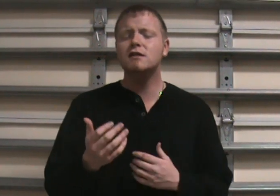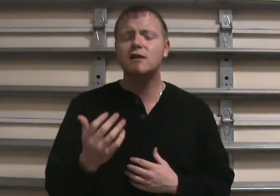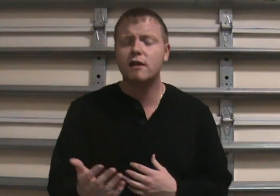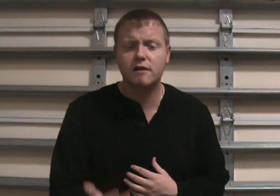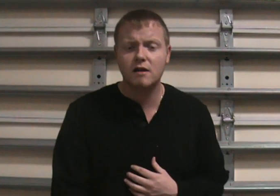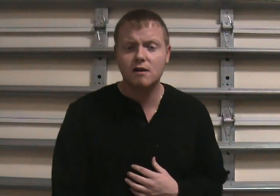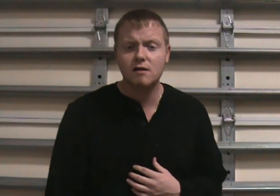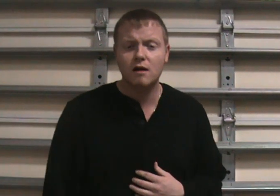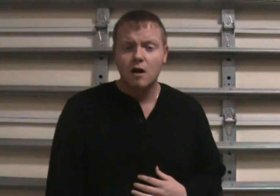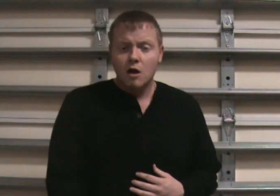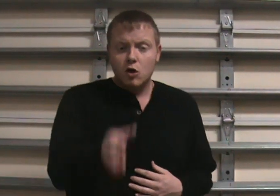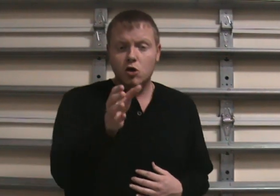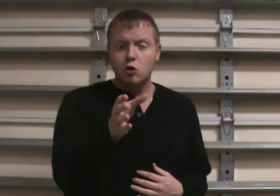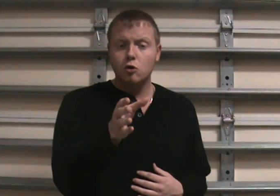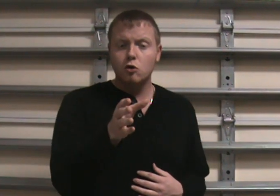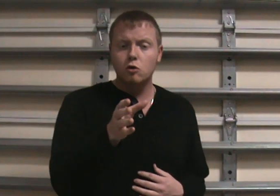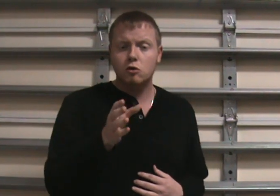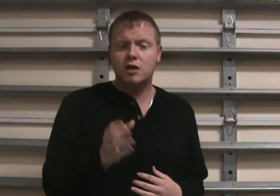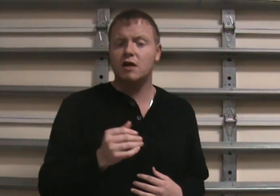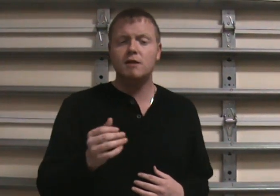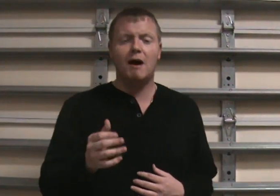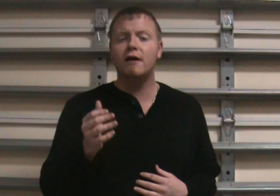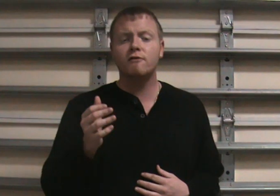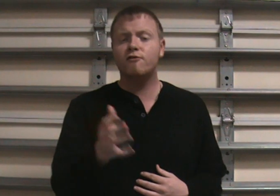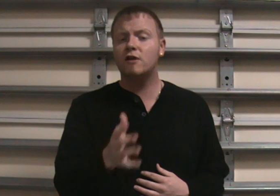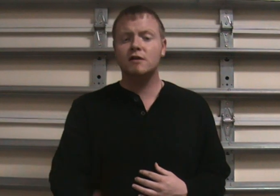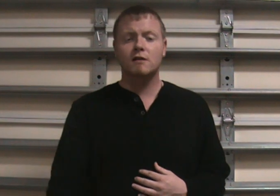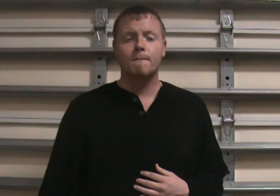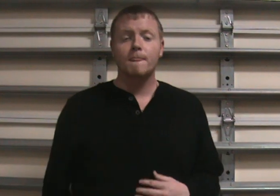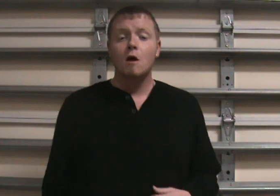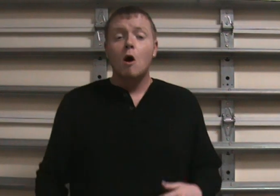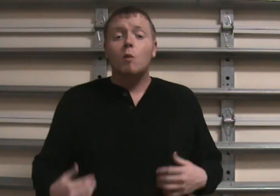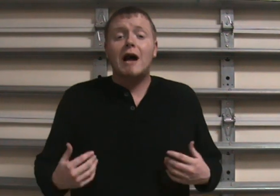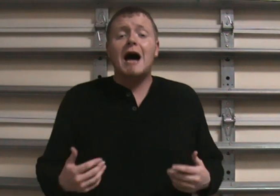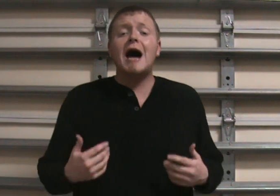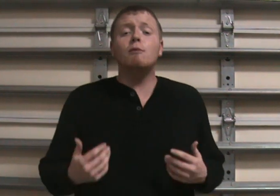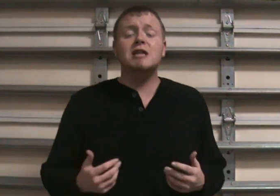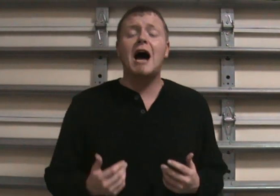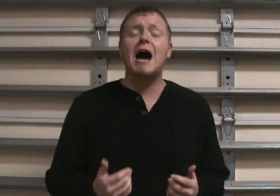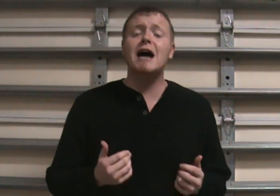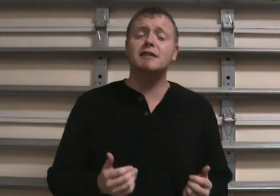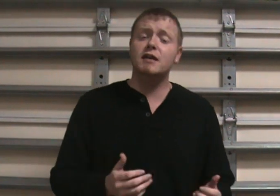nothing. You came out in front when I was hiding.